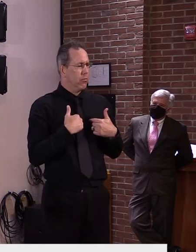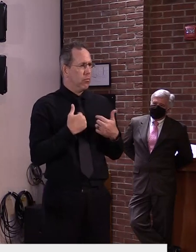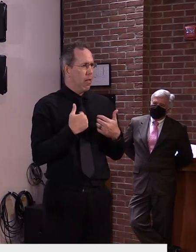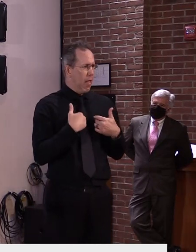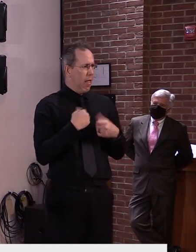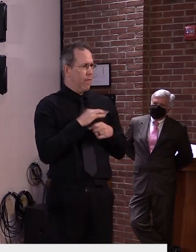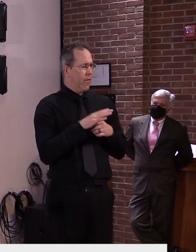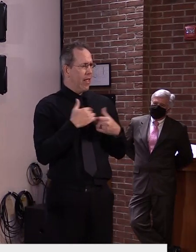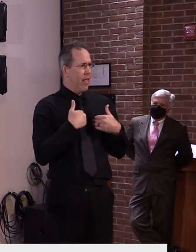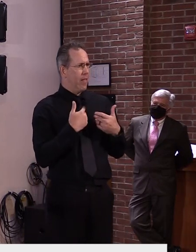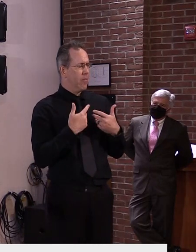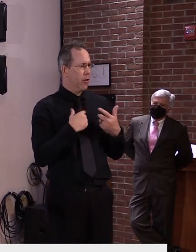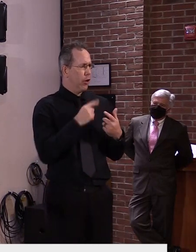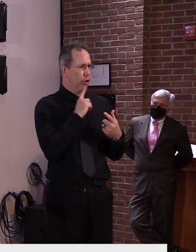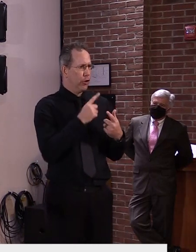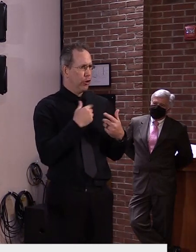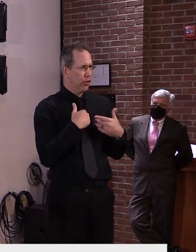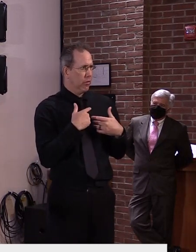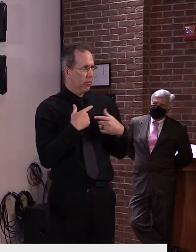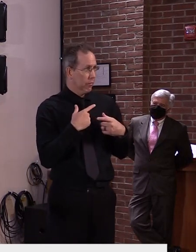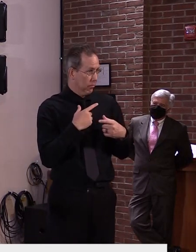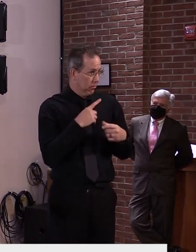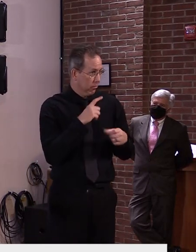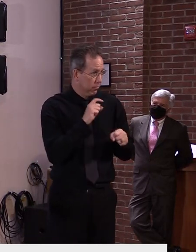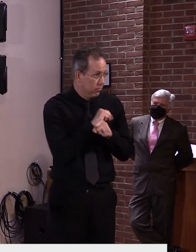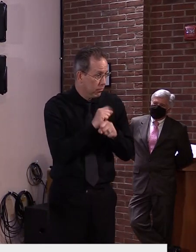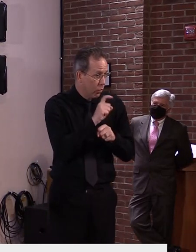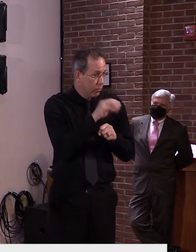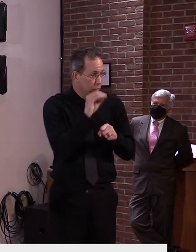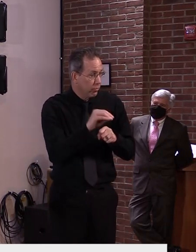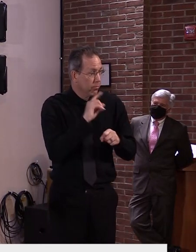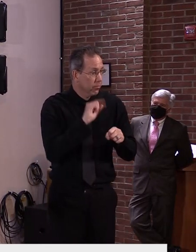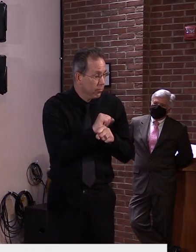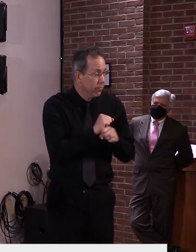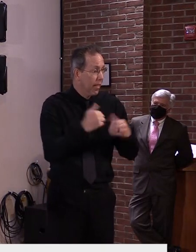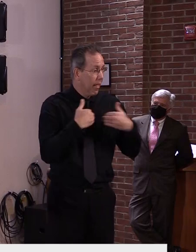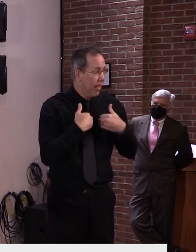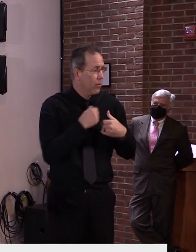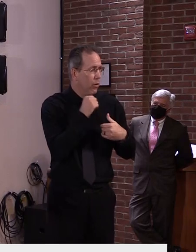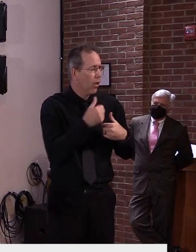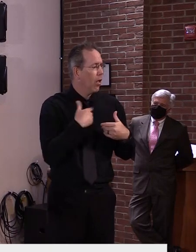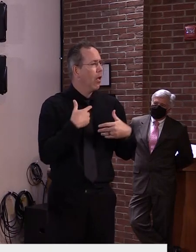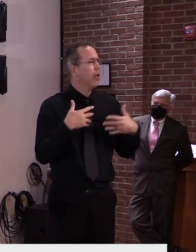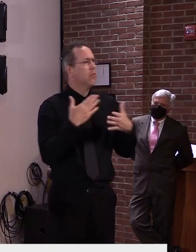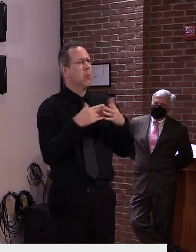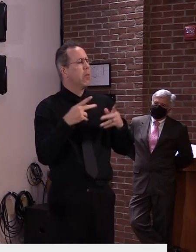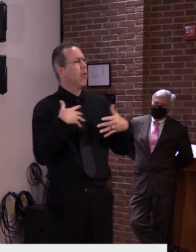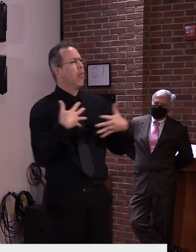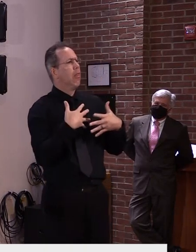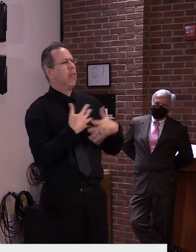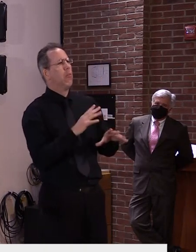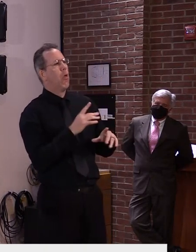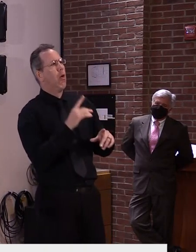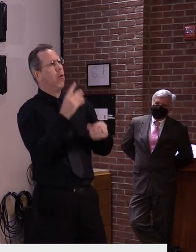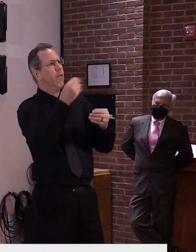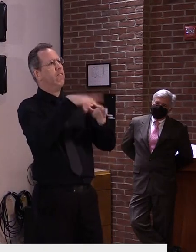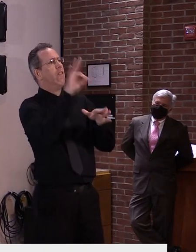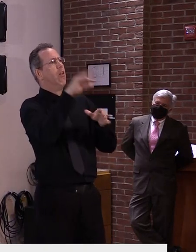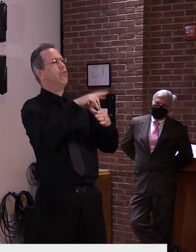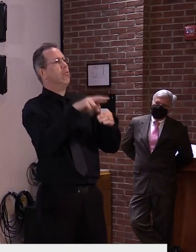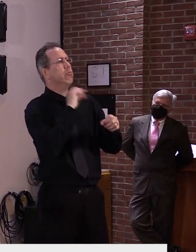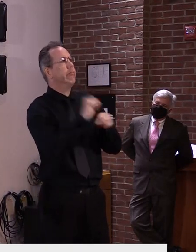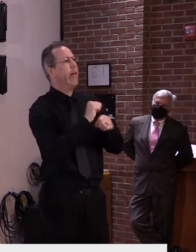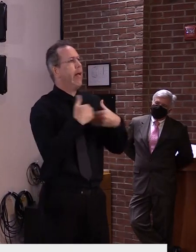dealing with uncertainty is part and parcel of what we buy into in medicine when we practice medicine. We always know that nothing